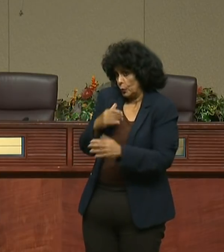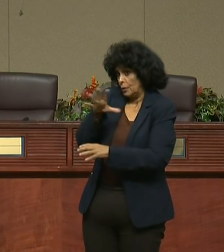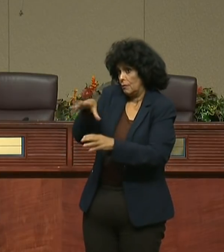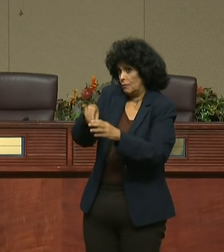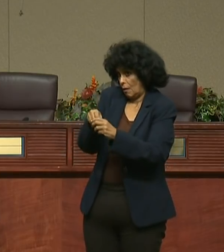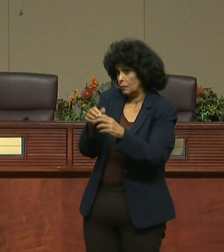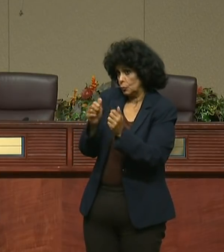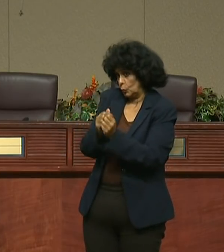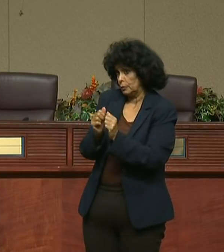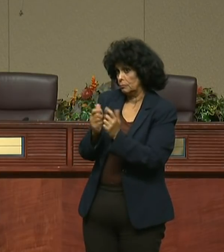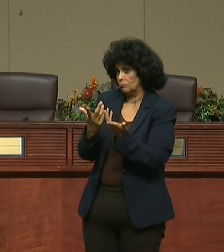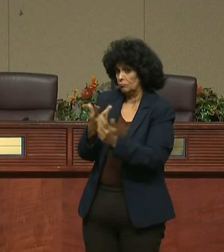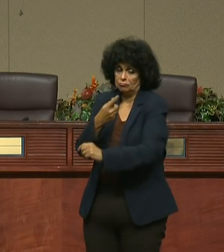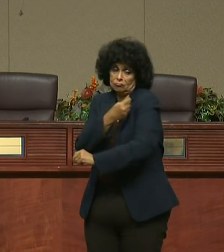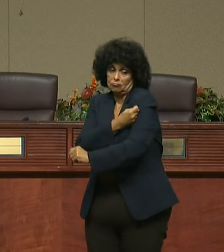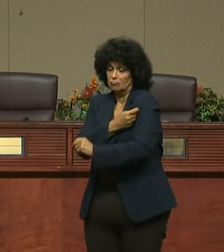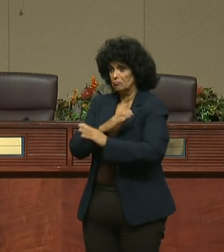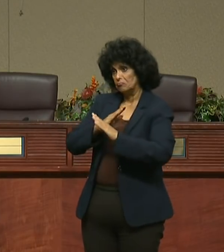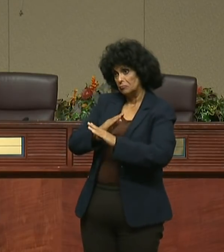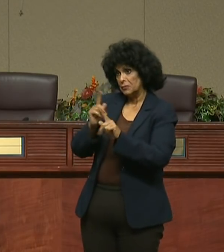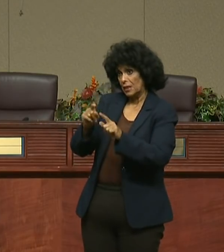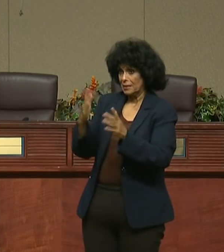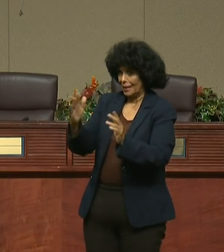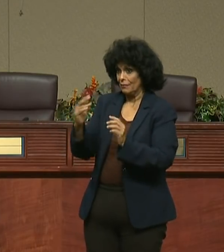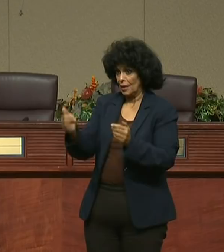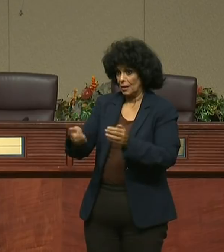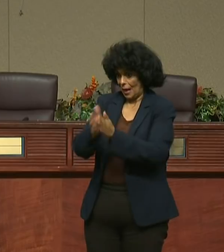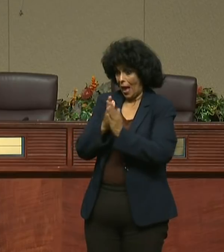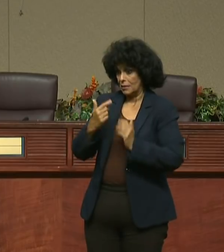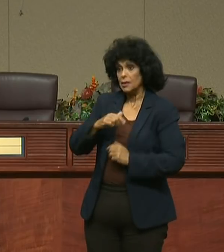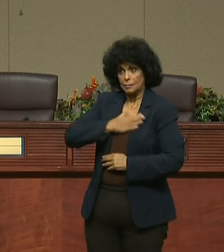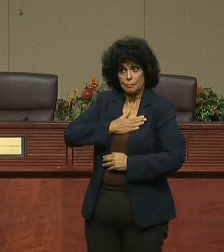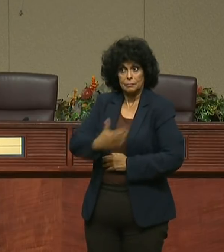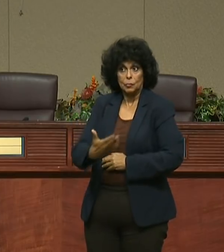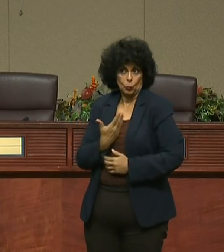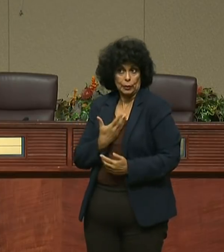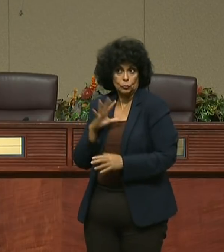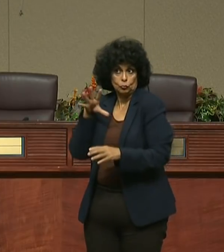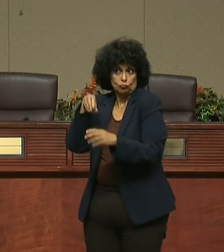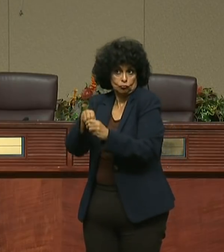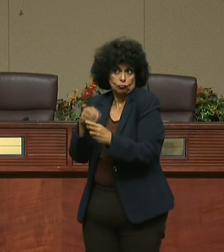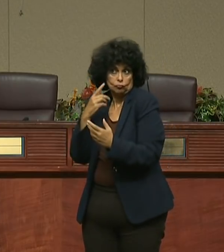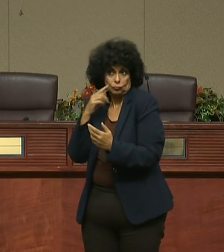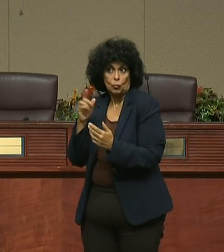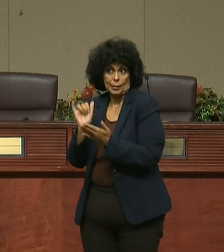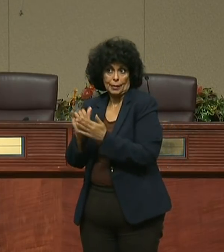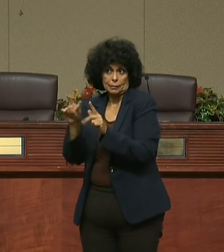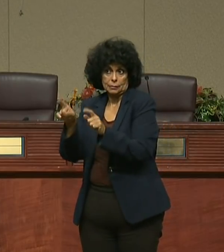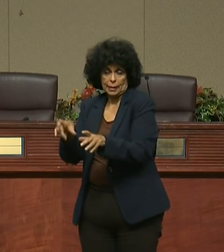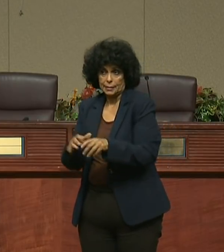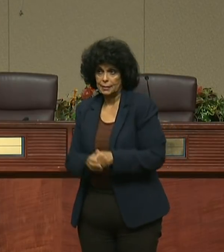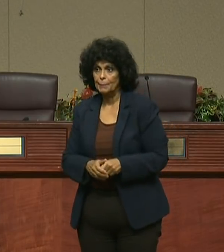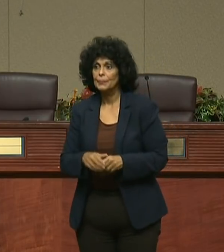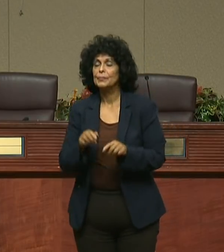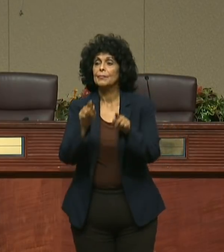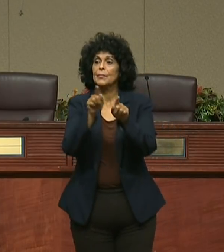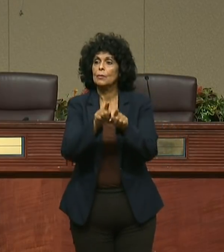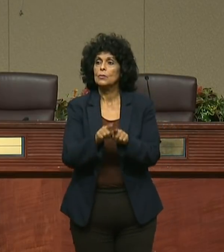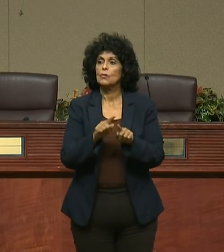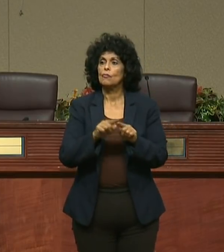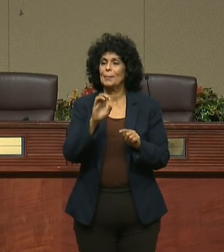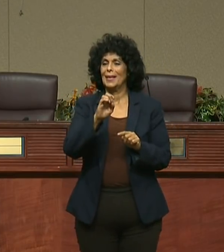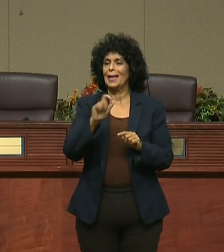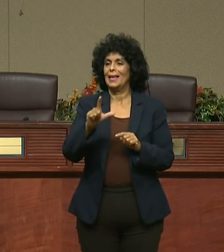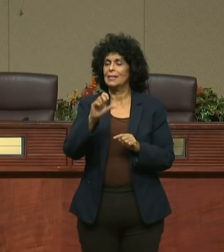part of it. They approach us, and we are happy to participate. And this last one for you, Dr. Pino, comes from Ingrid Cotto with El Sentinel, and she would like